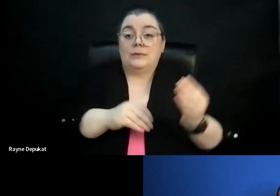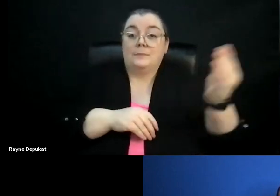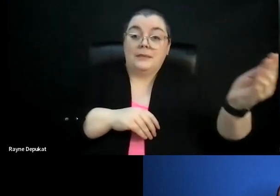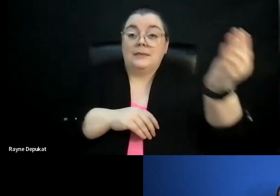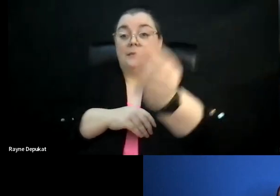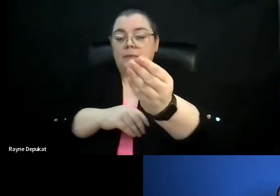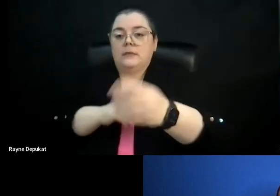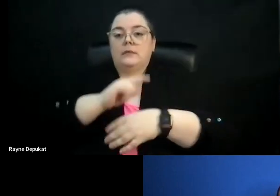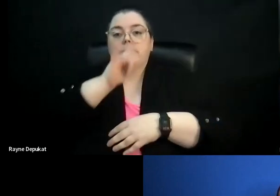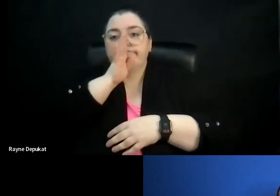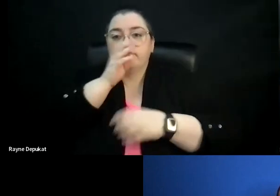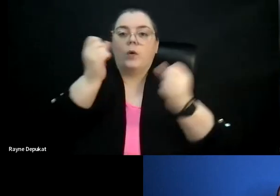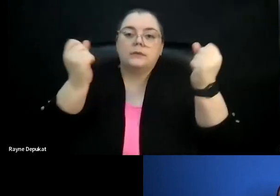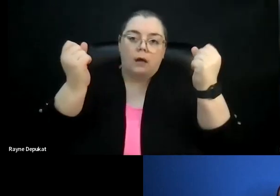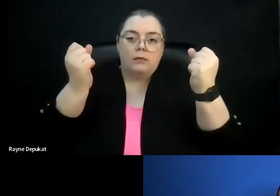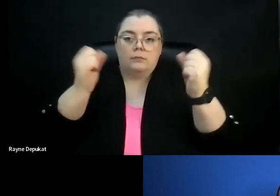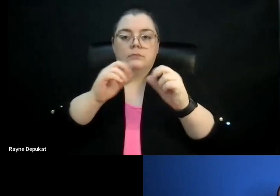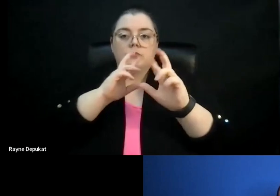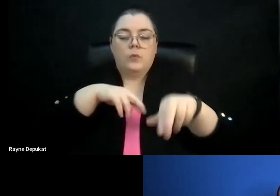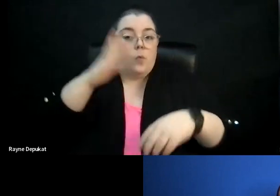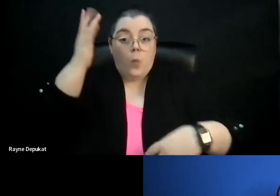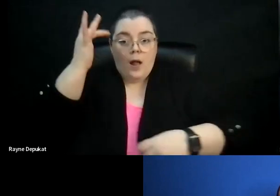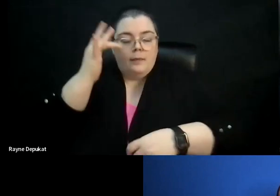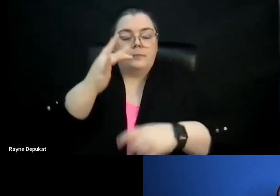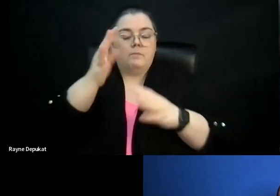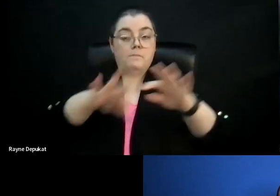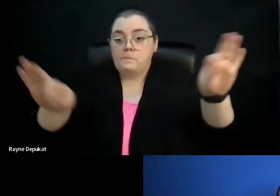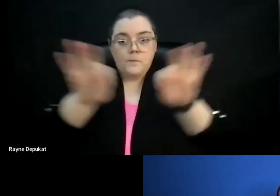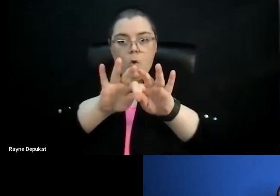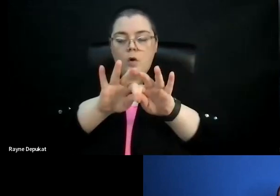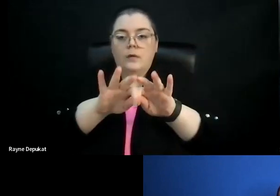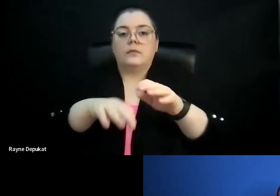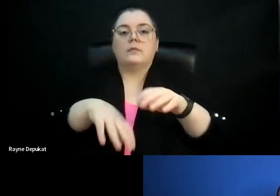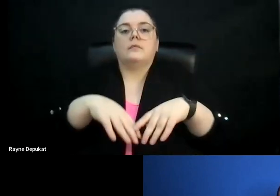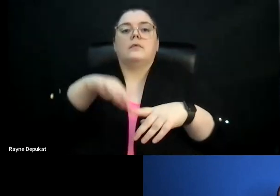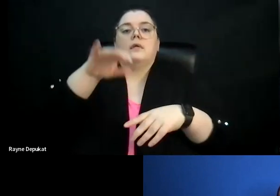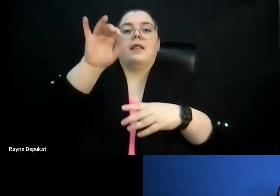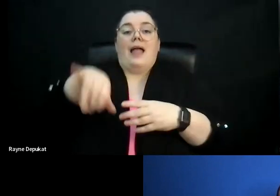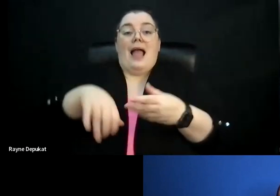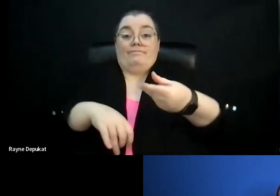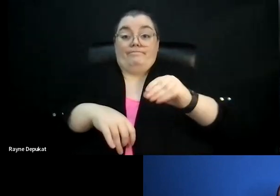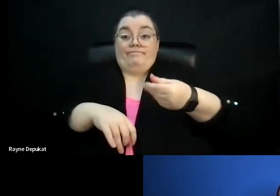so when we review that. And they're able to speak or sign. I think that's